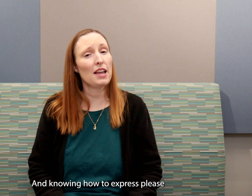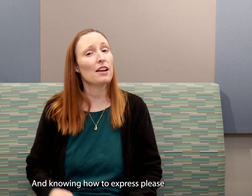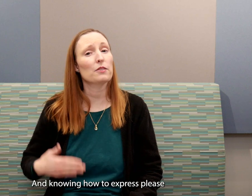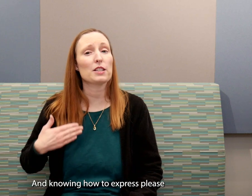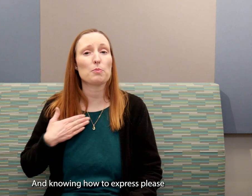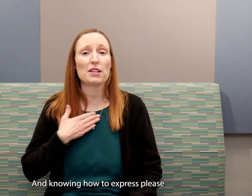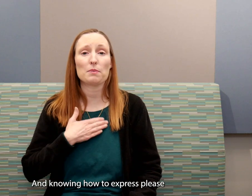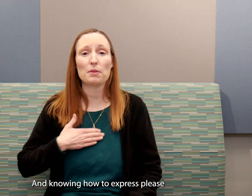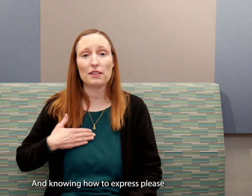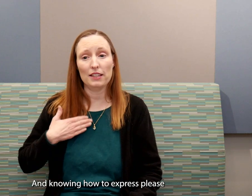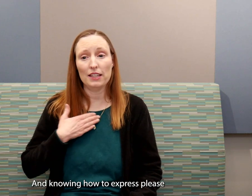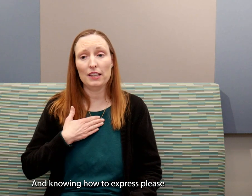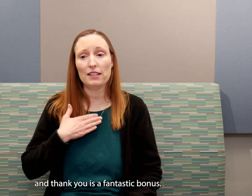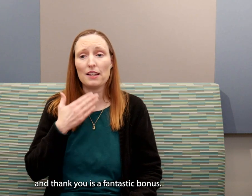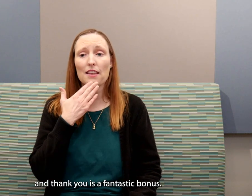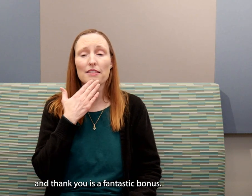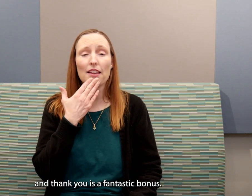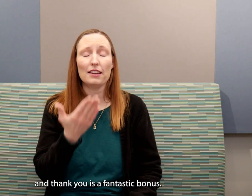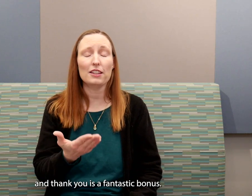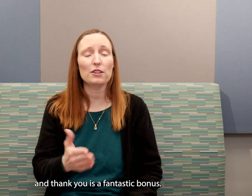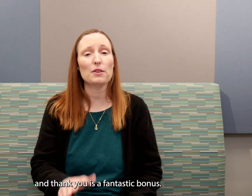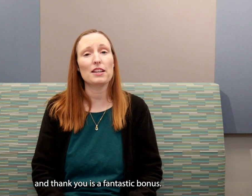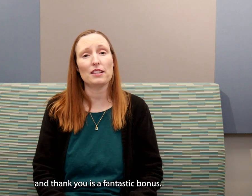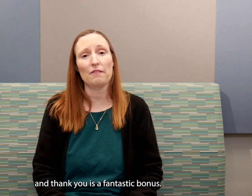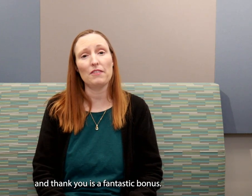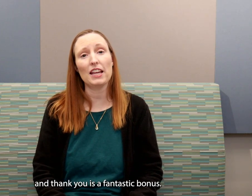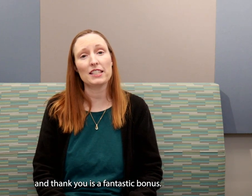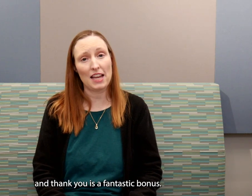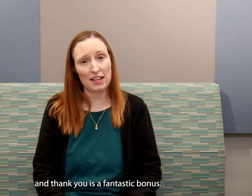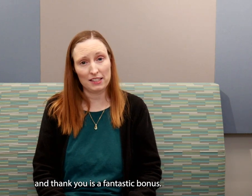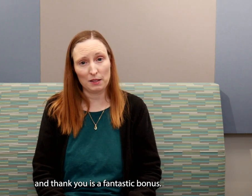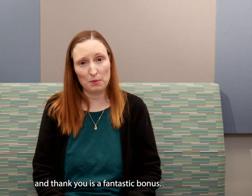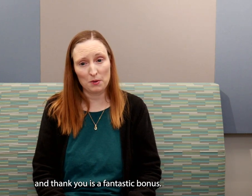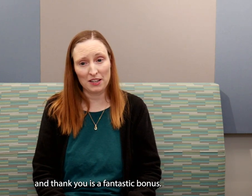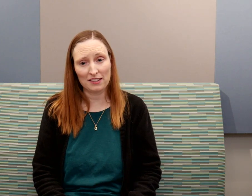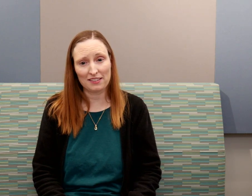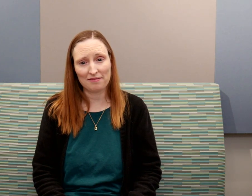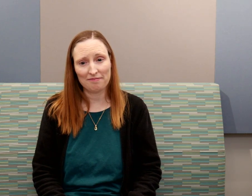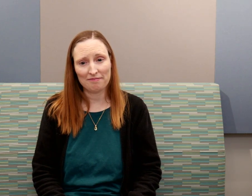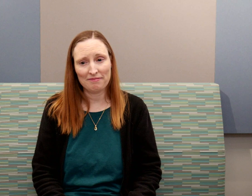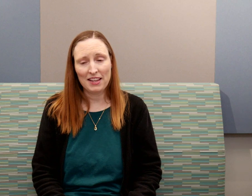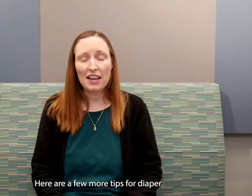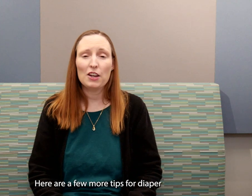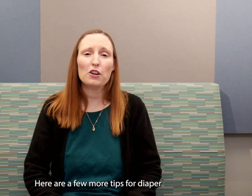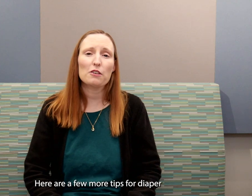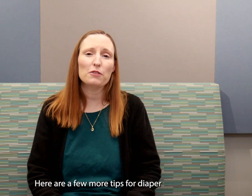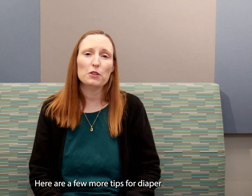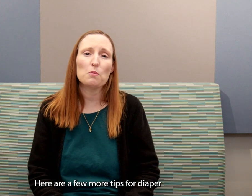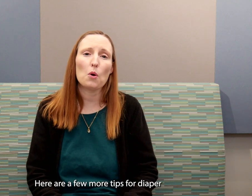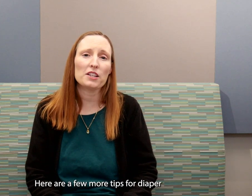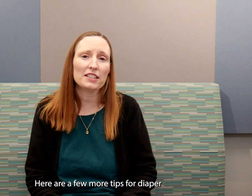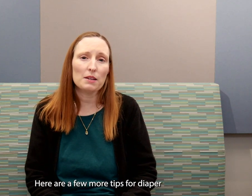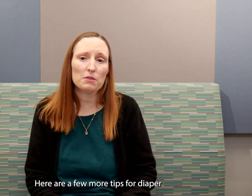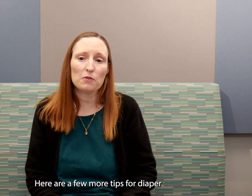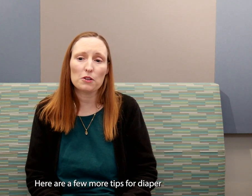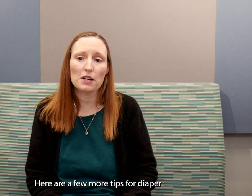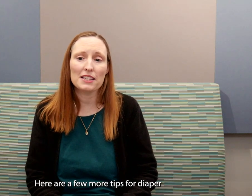to express please and thank you is a fantastic bonus. Here are a few more tips for